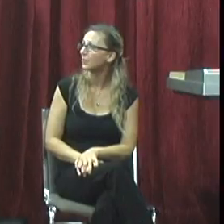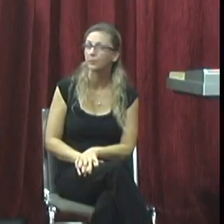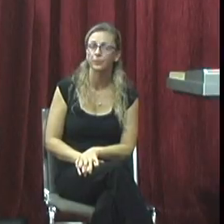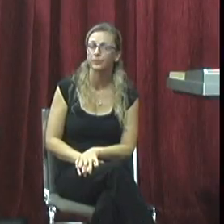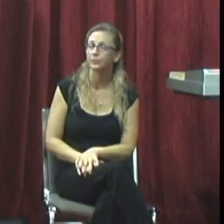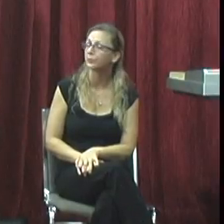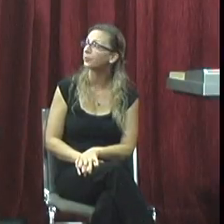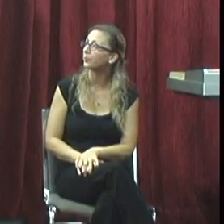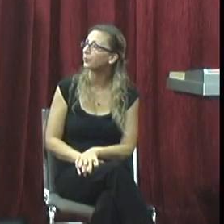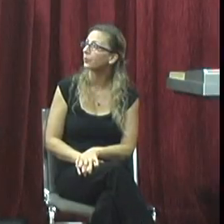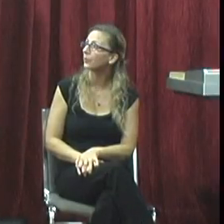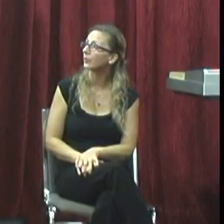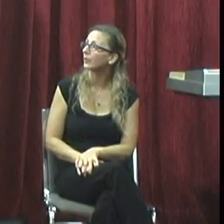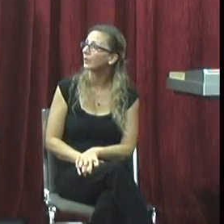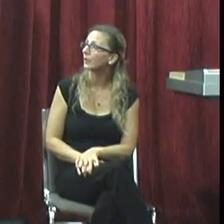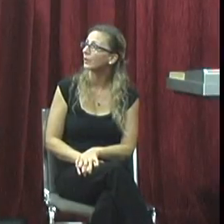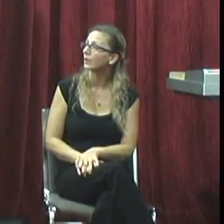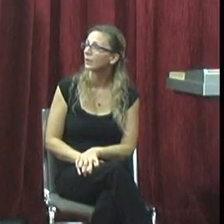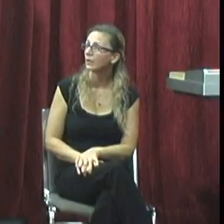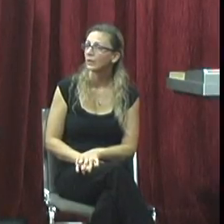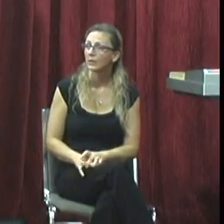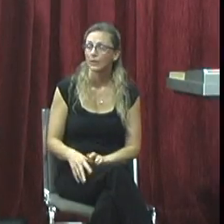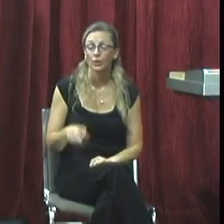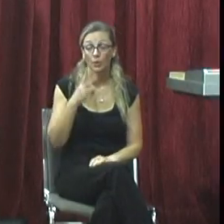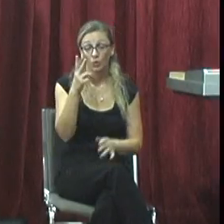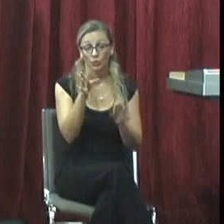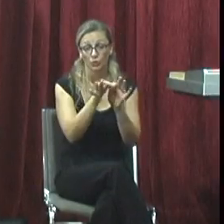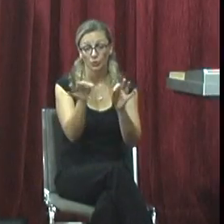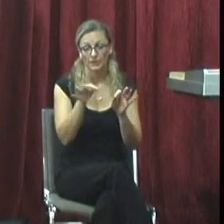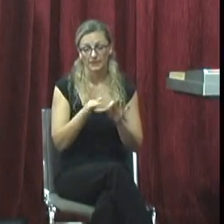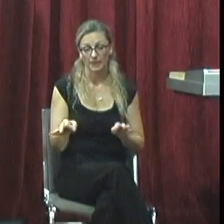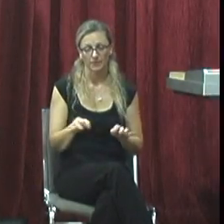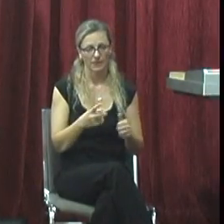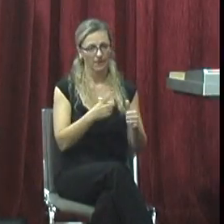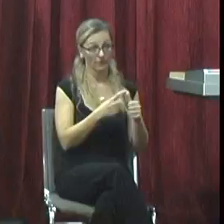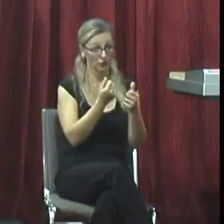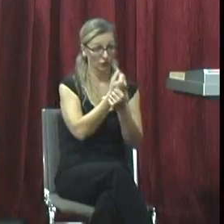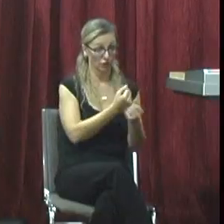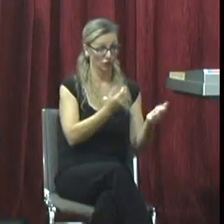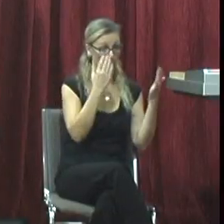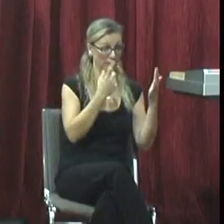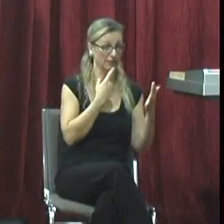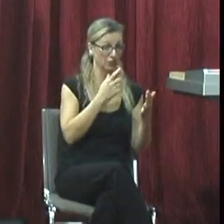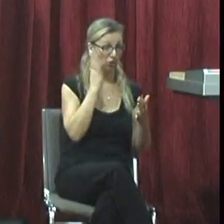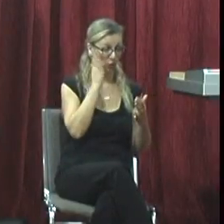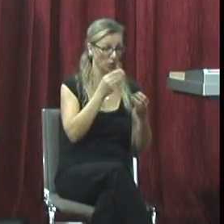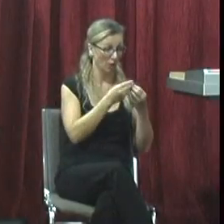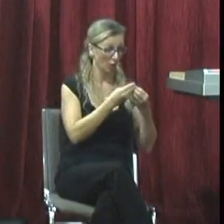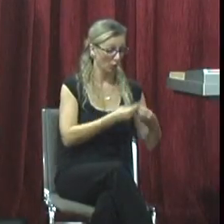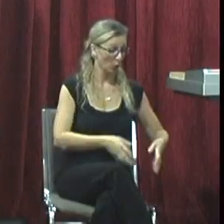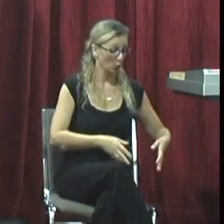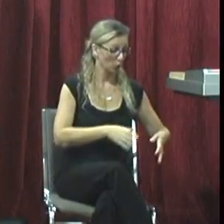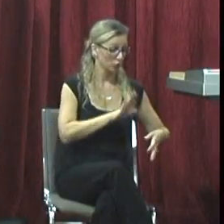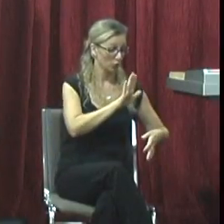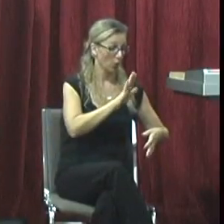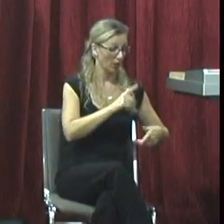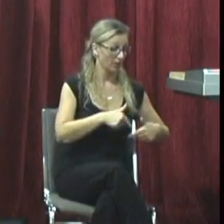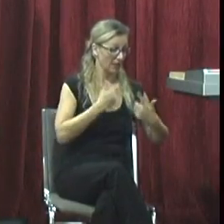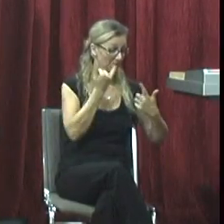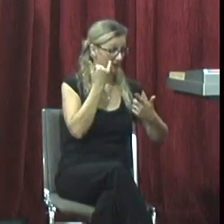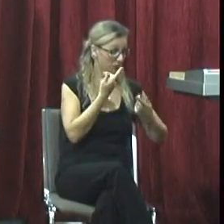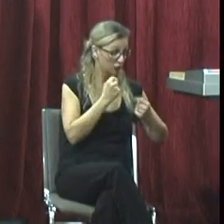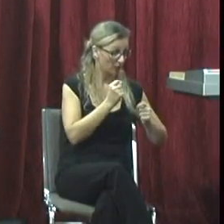statements here. I'm going to look at each one. First, Yeshua said, you will lose your life if you try to save